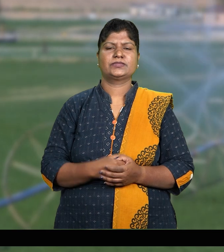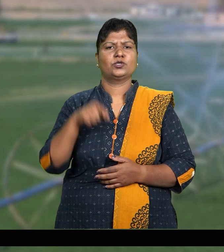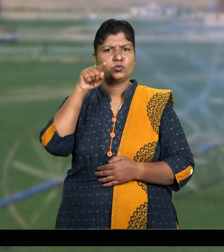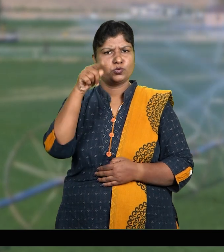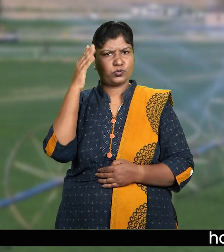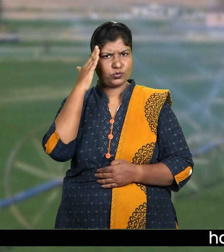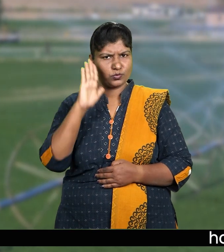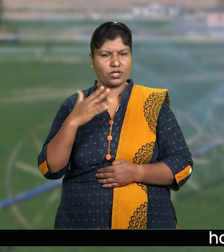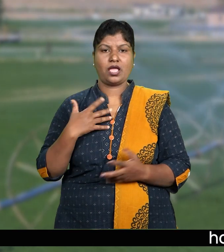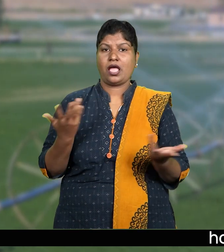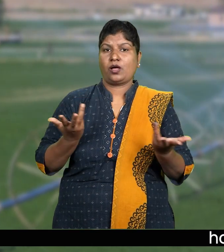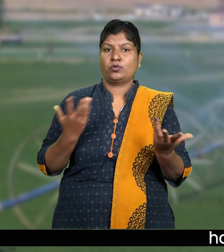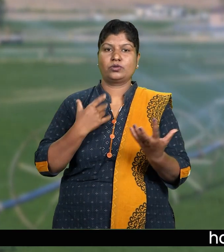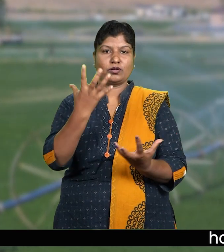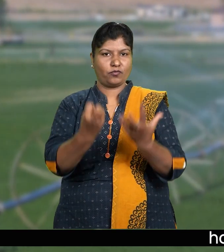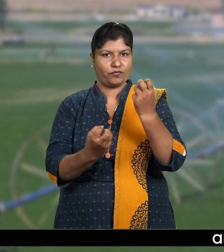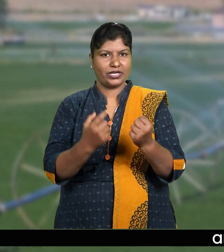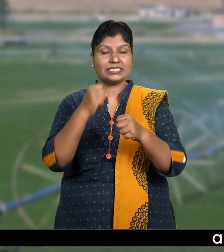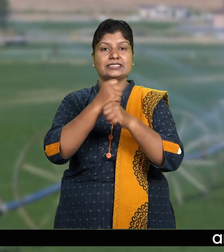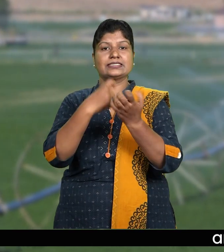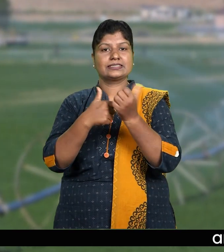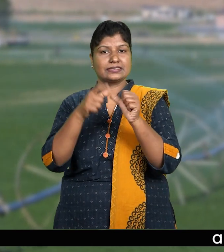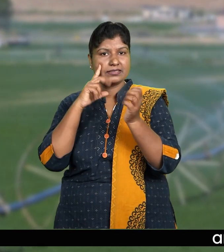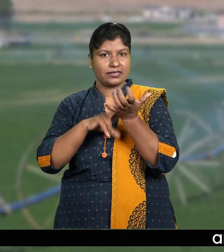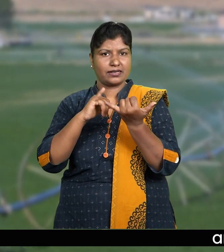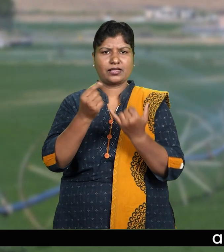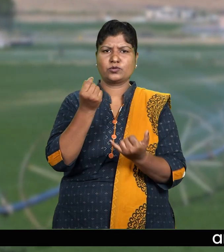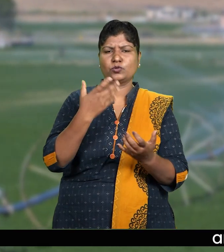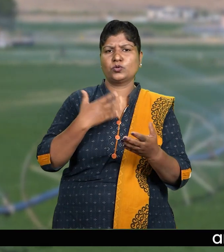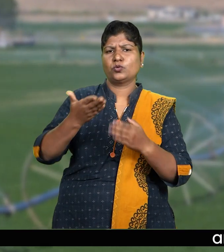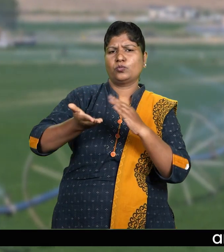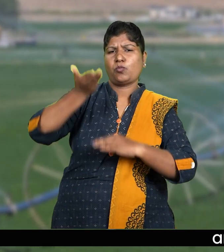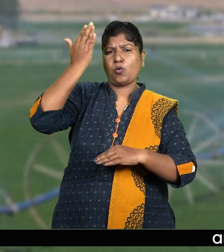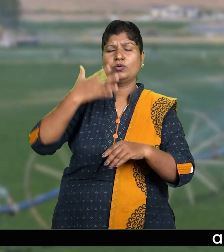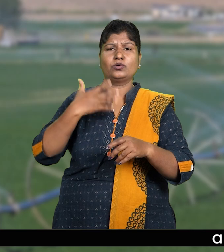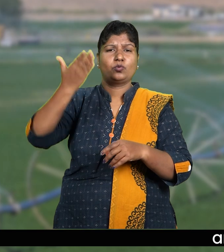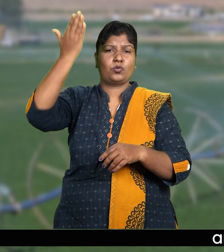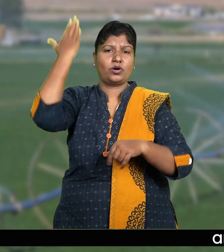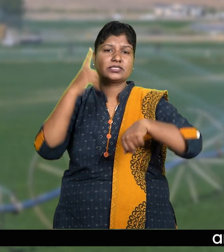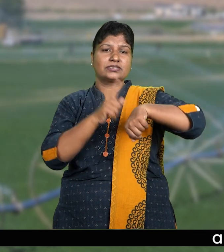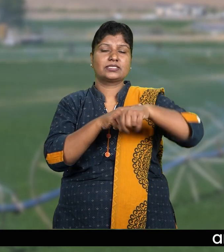Do you know how the harvested grains are stored for a long time?